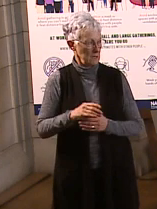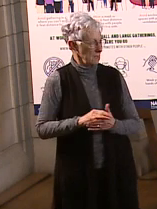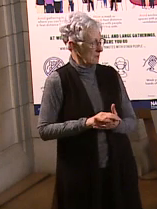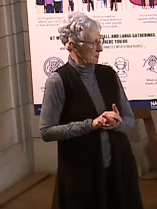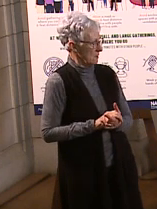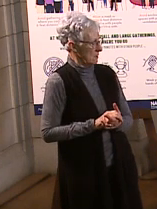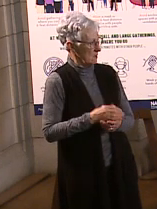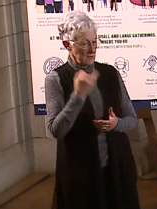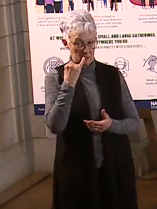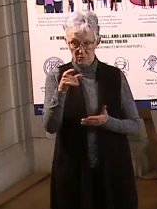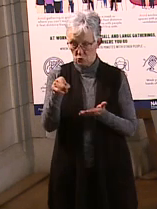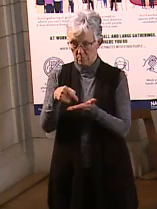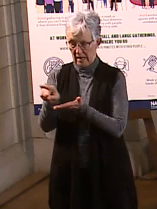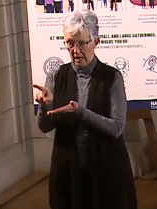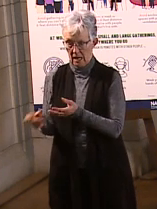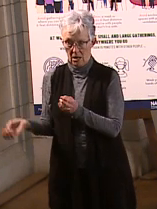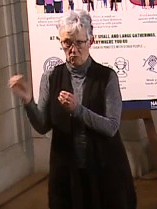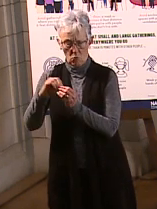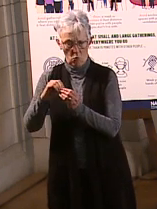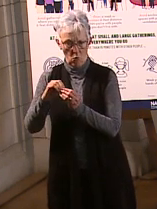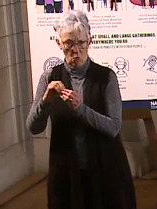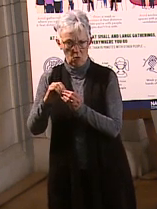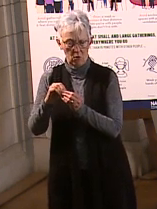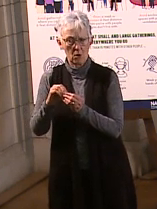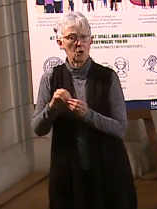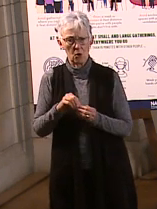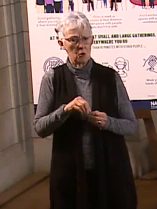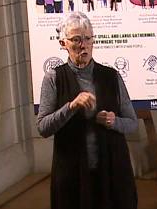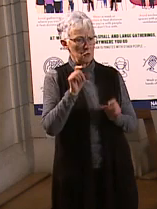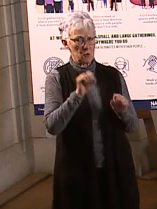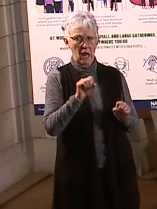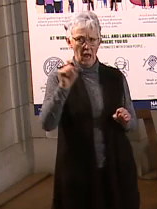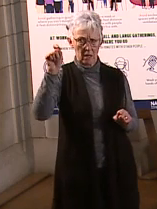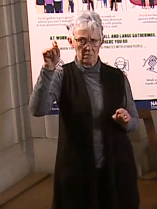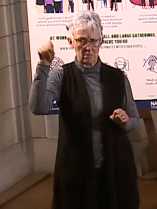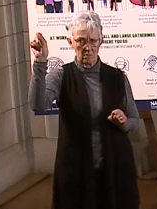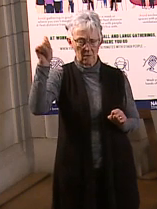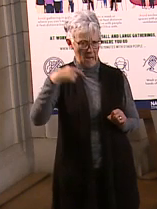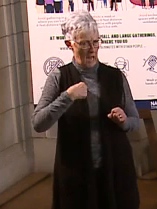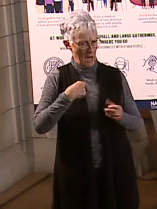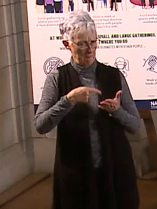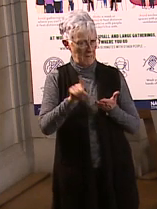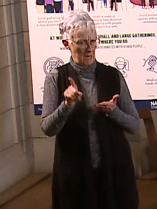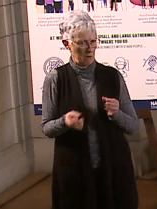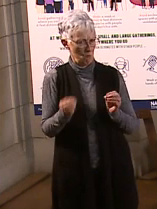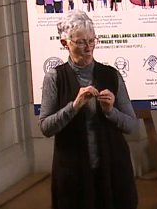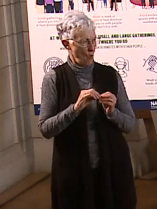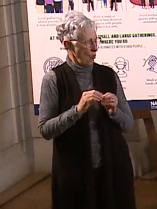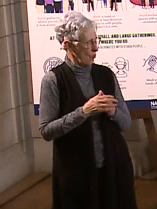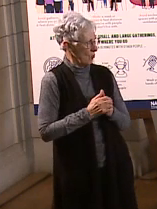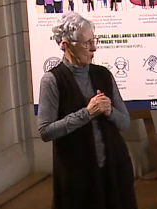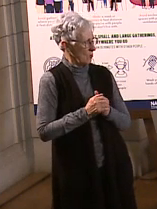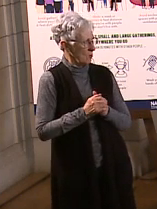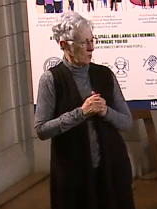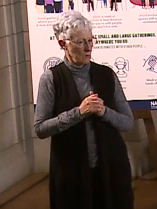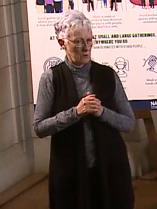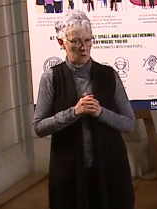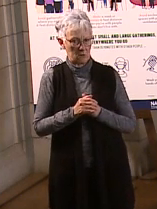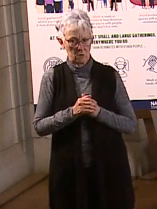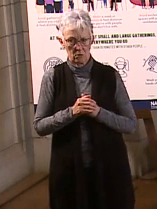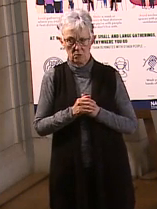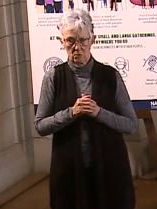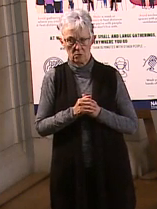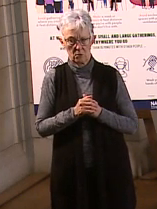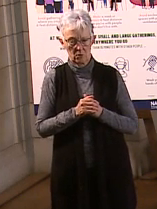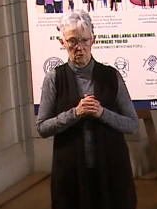If you paid more, there's a link up there where you would indicate you paid more, and only the red amount on this tab will change. And so